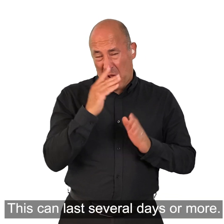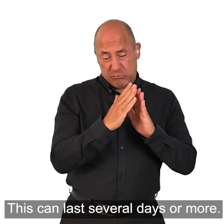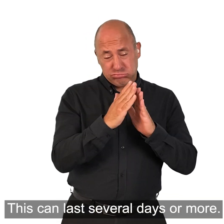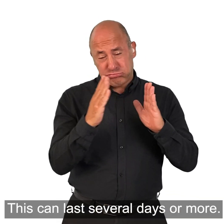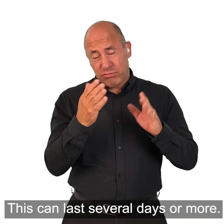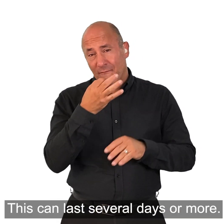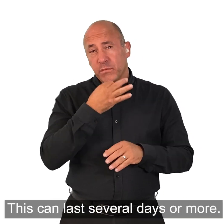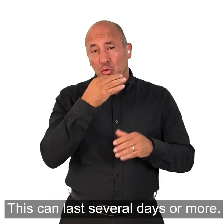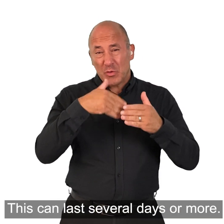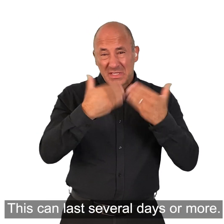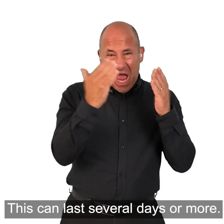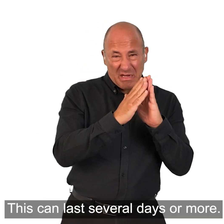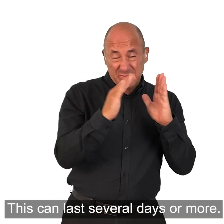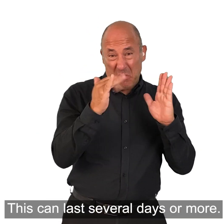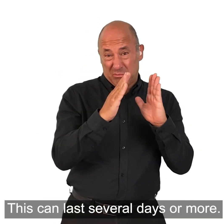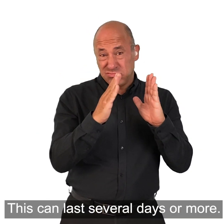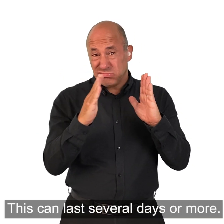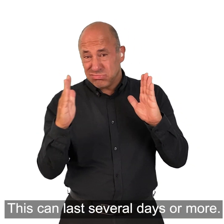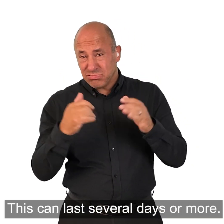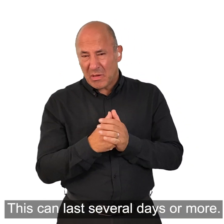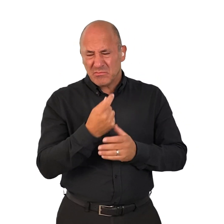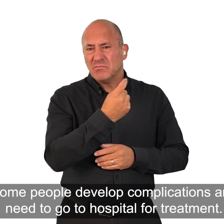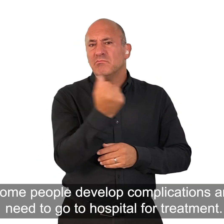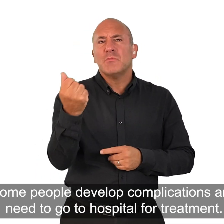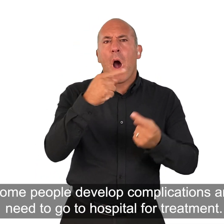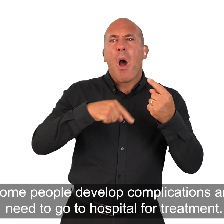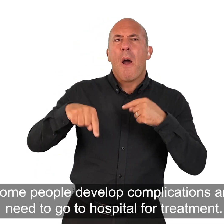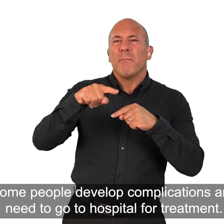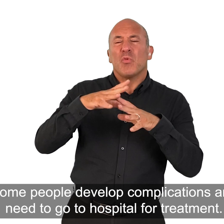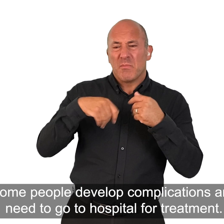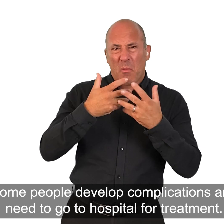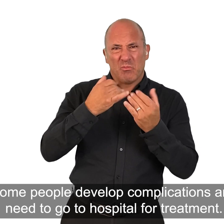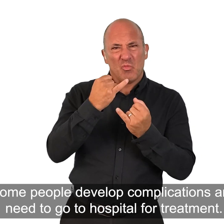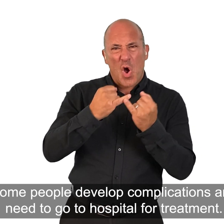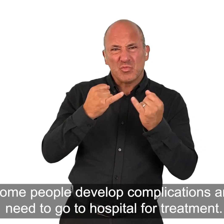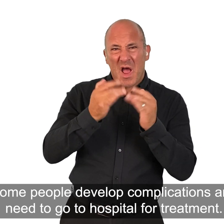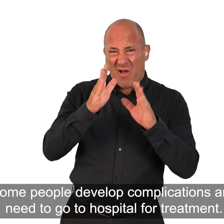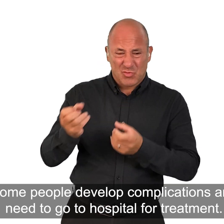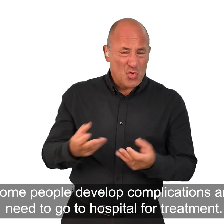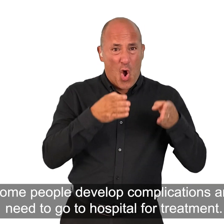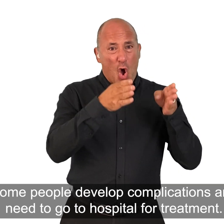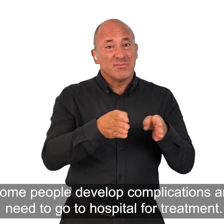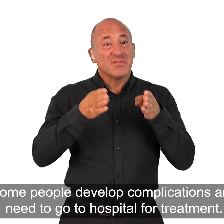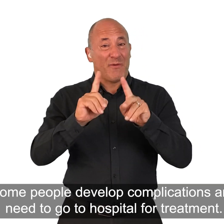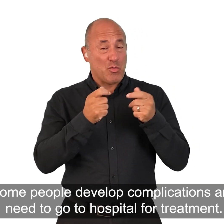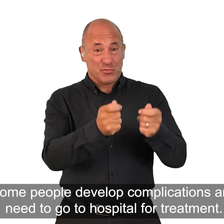This can last several days or more. Some people develop complications and need to go to hospital for